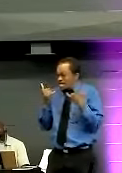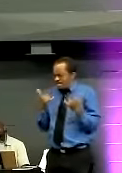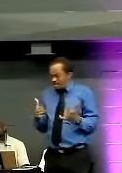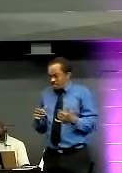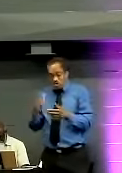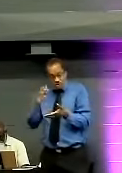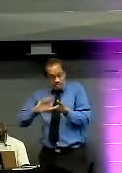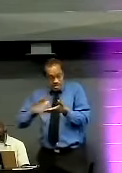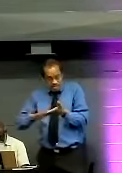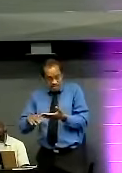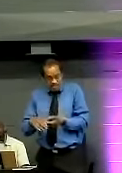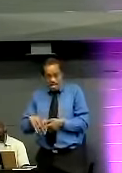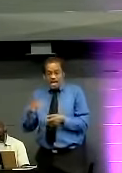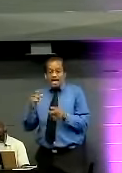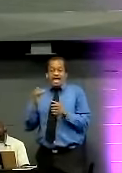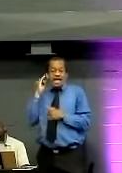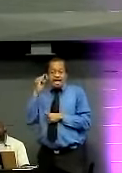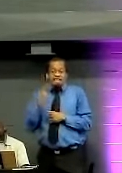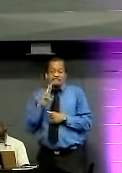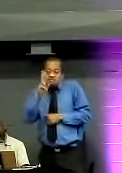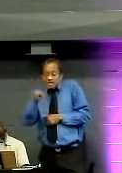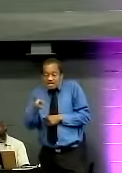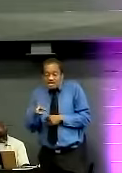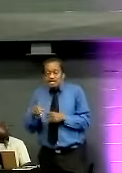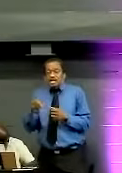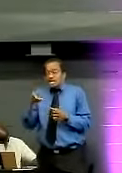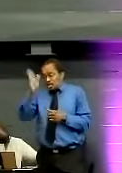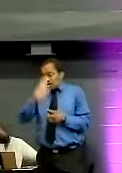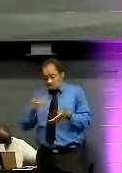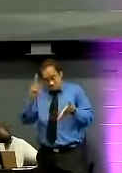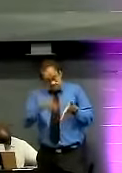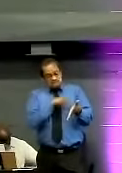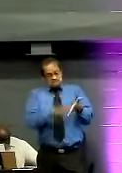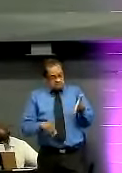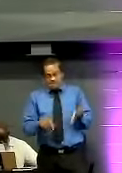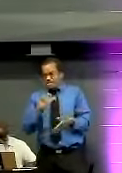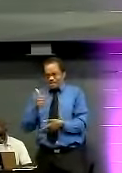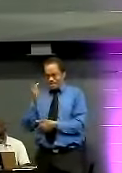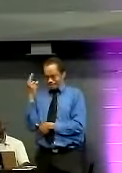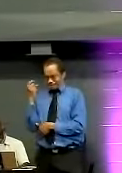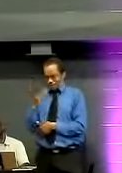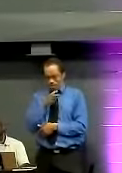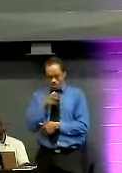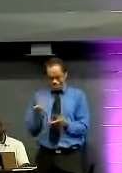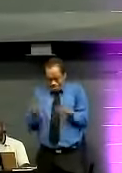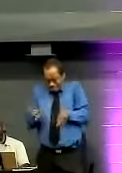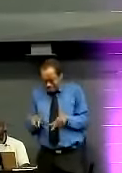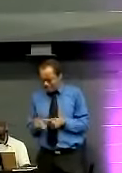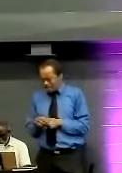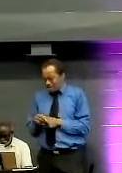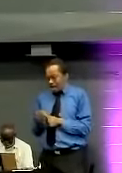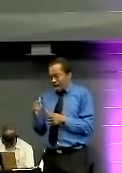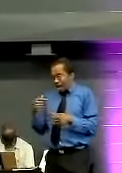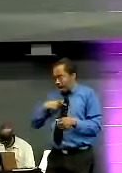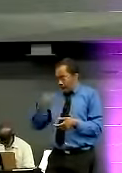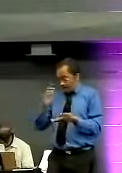out, God could wipe them out. Okay, y'all ain't with me. Y'all, do you listen? They really don't know who they playing with. That's really the thing you got to remind. I'm